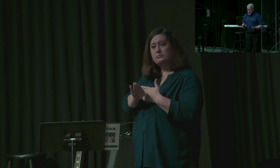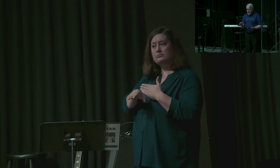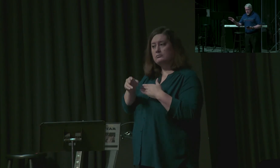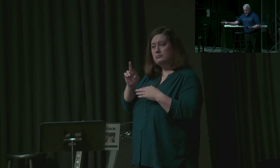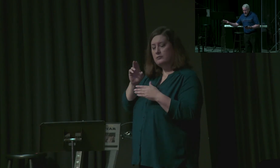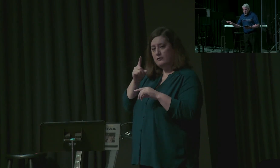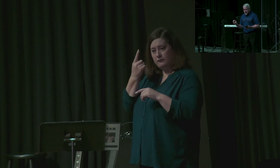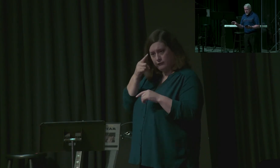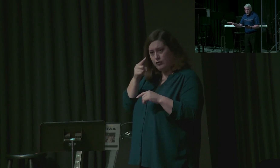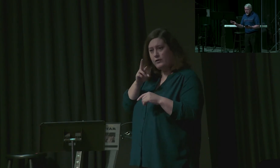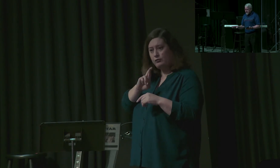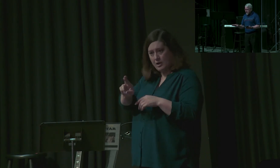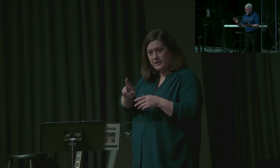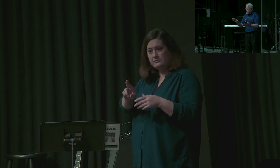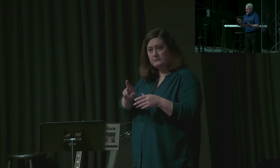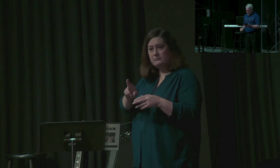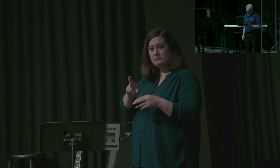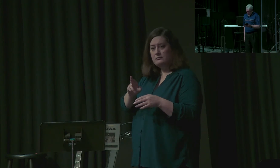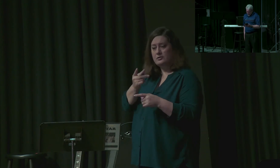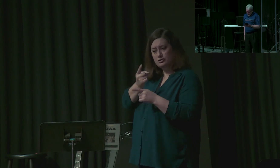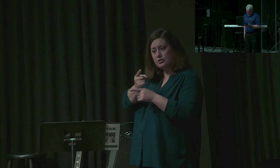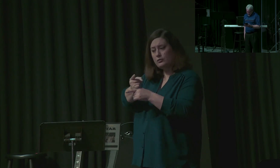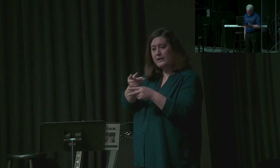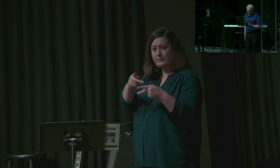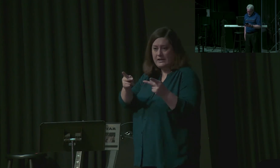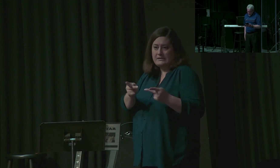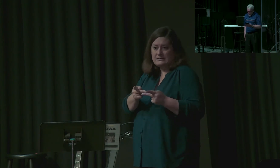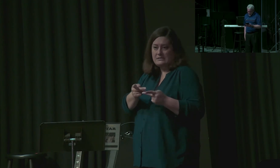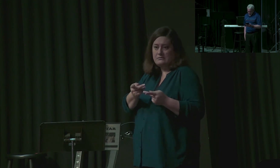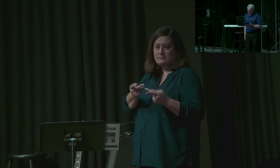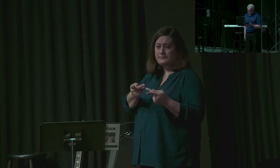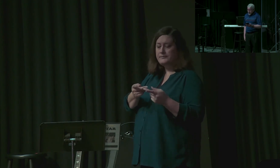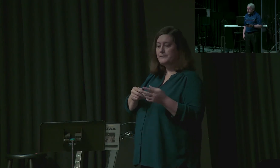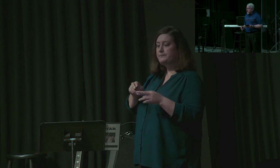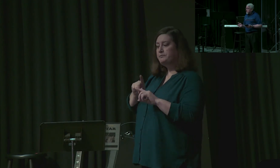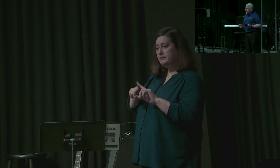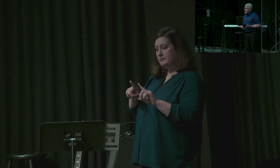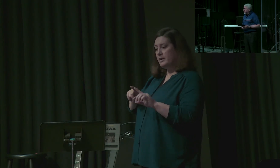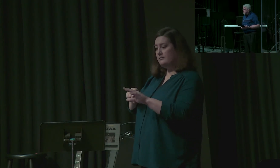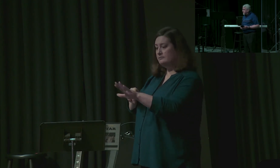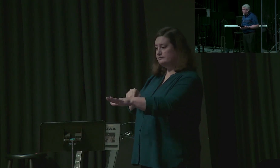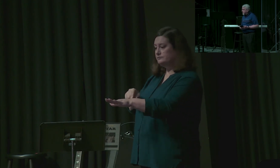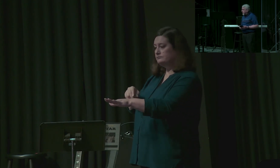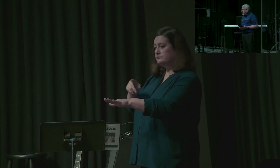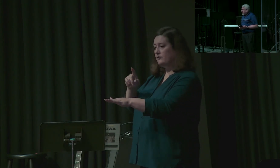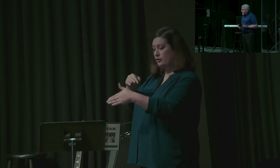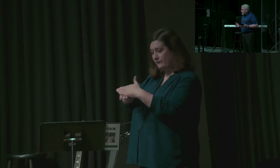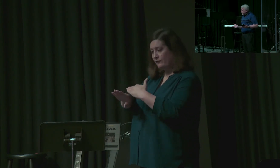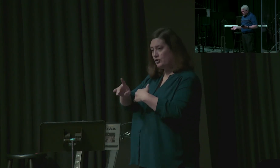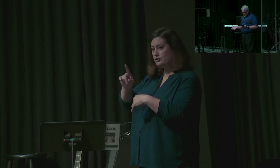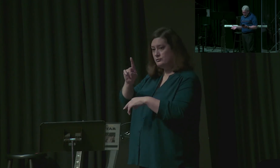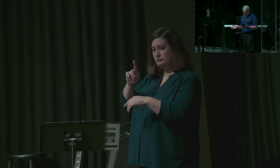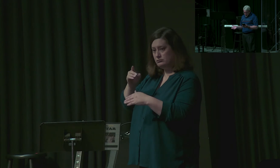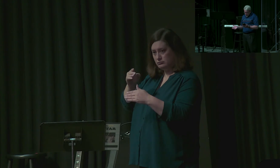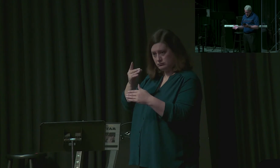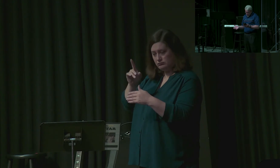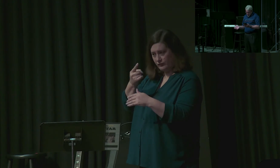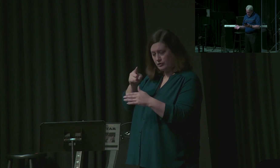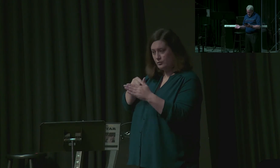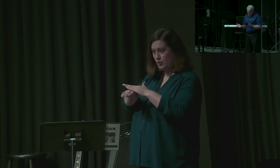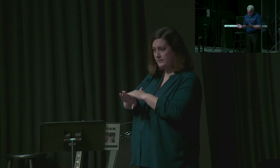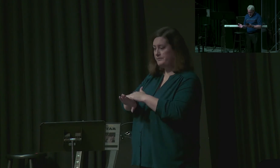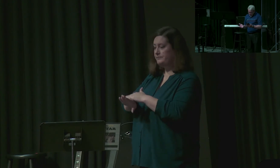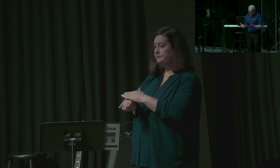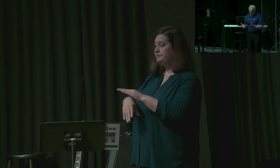the correct boy in the correct place in front of his father. But then, In a startling